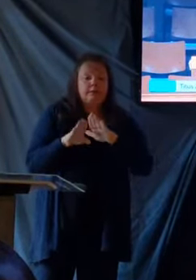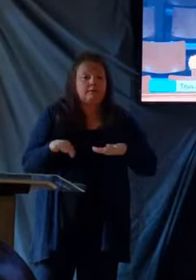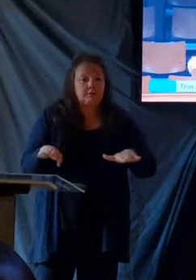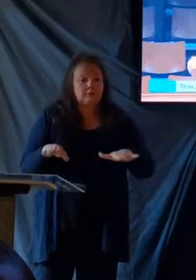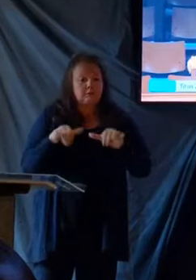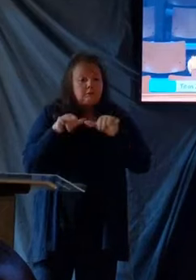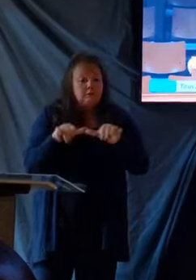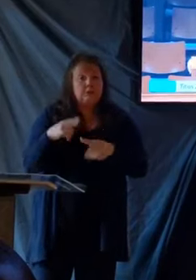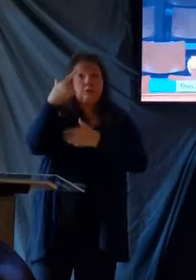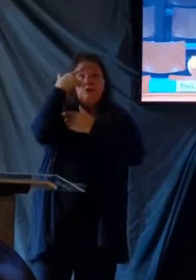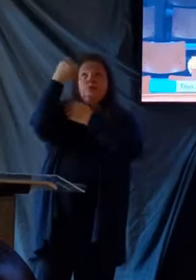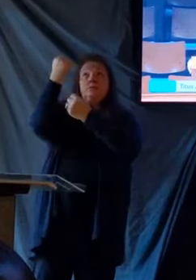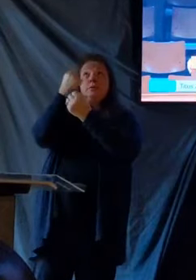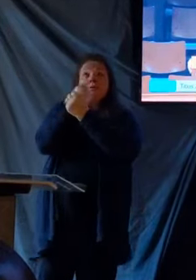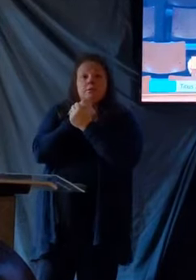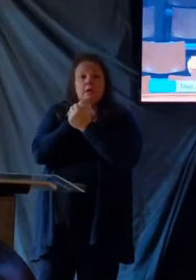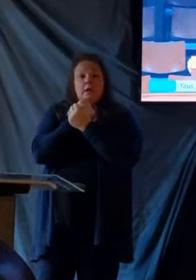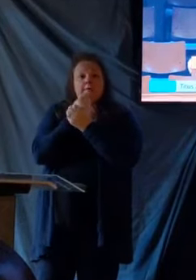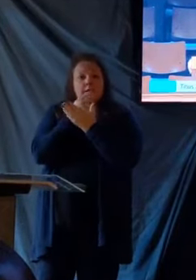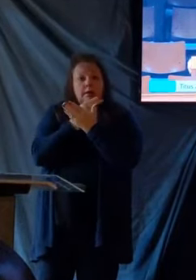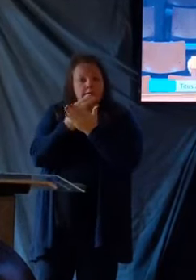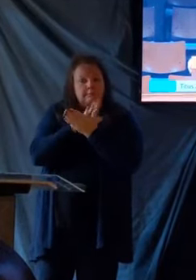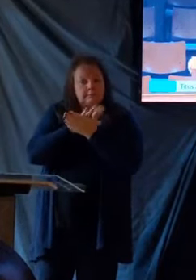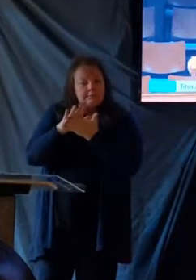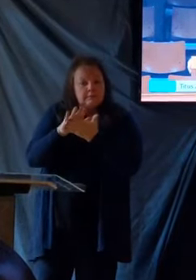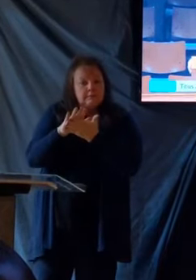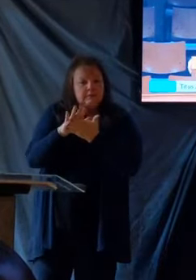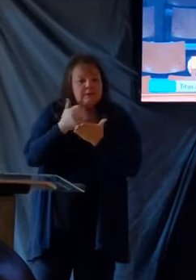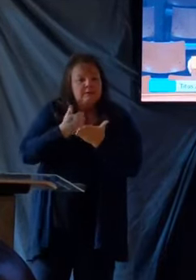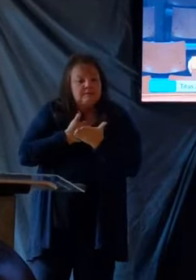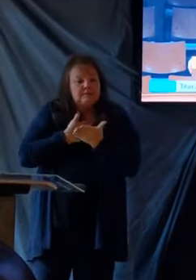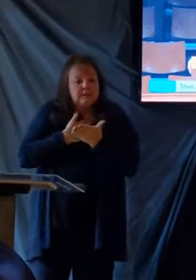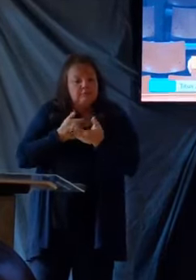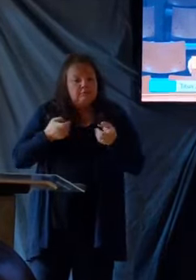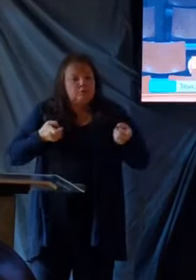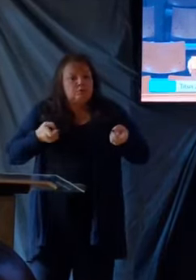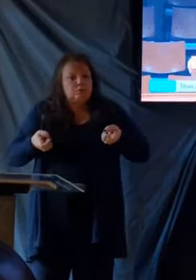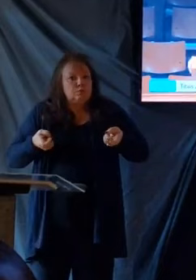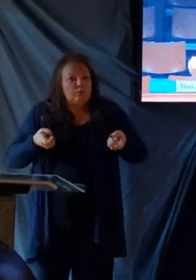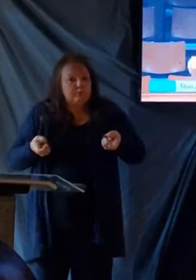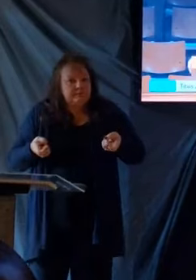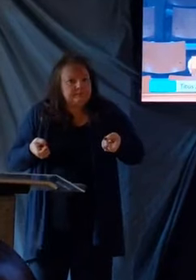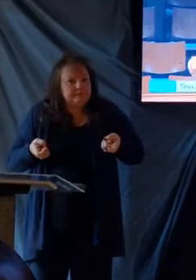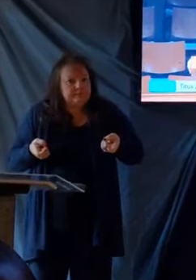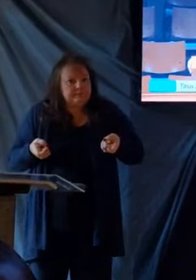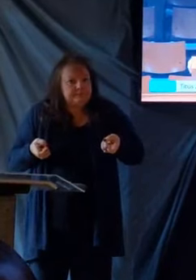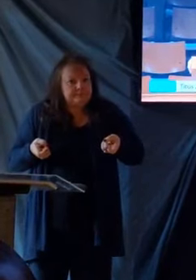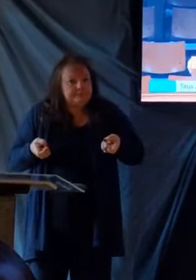they continue in faith and love and sanctity with self-restraint.